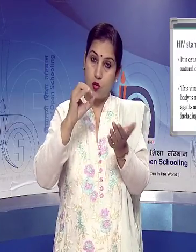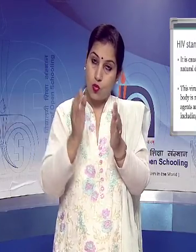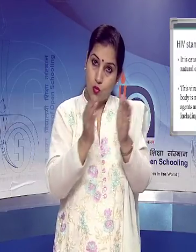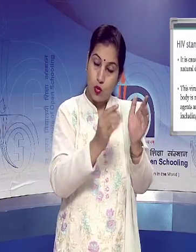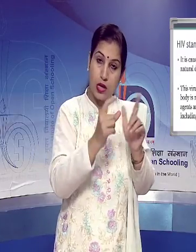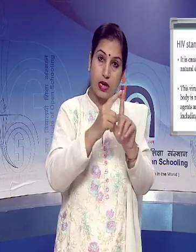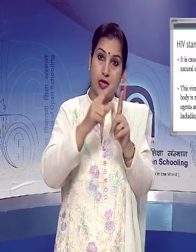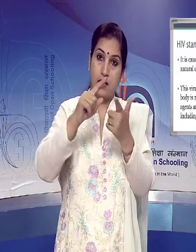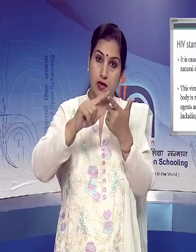Immunodeficiency